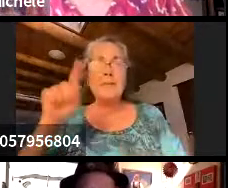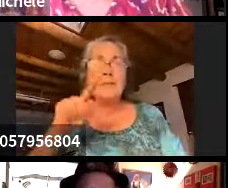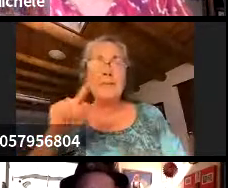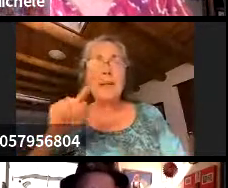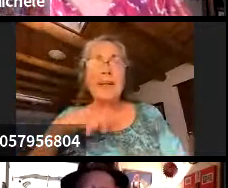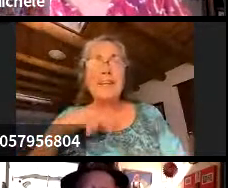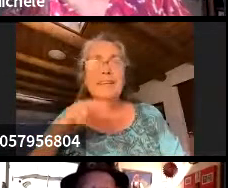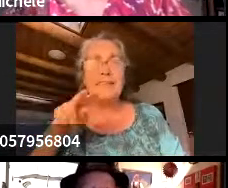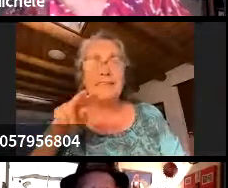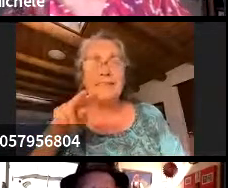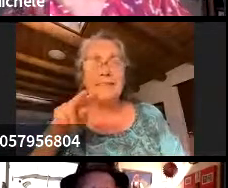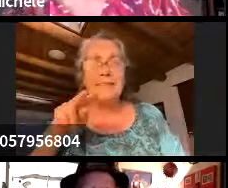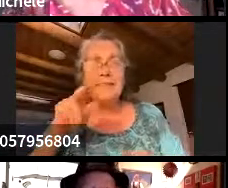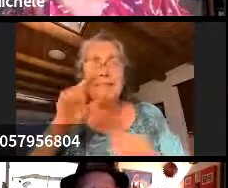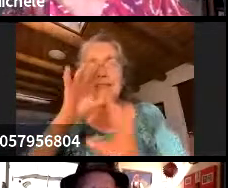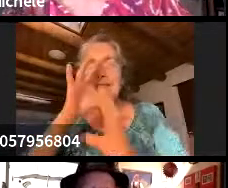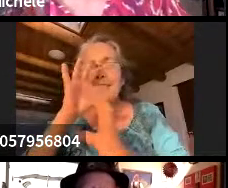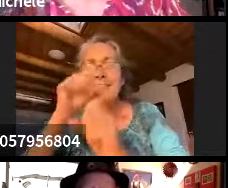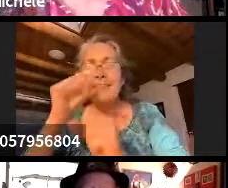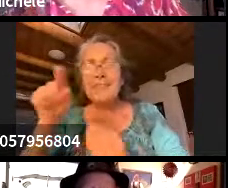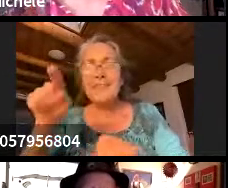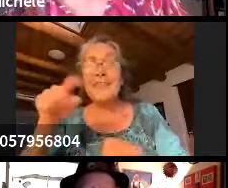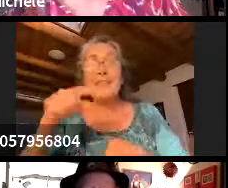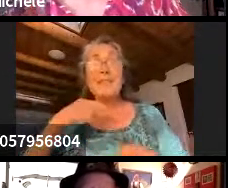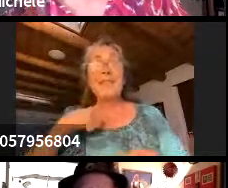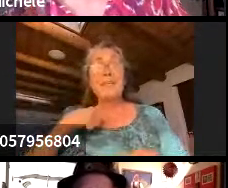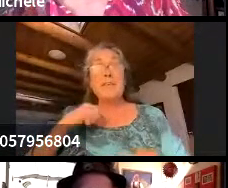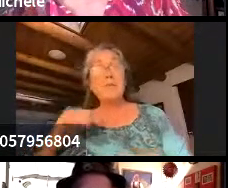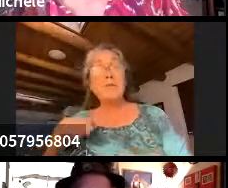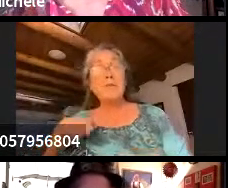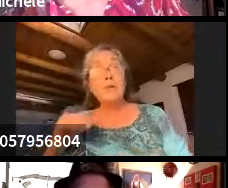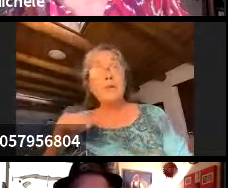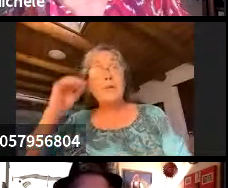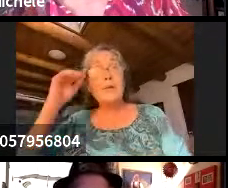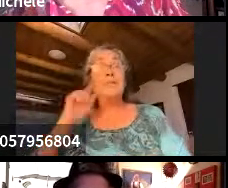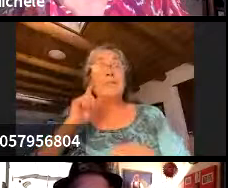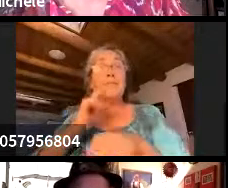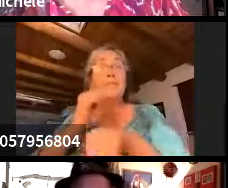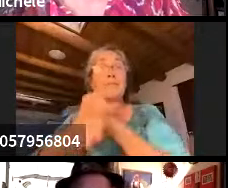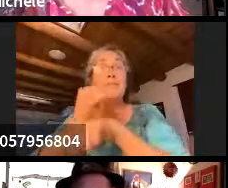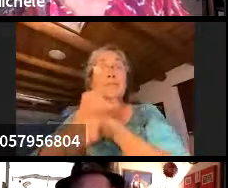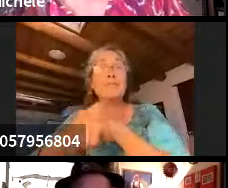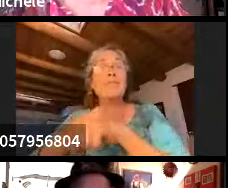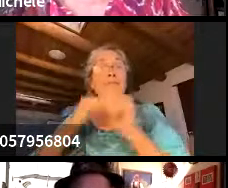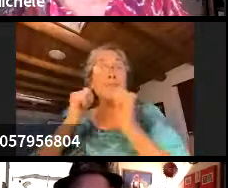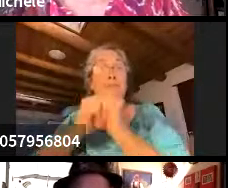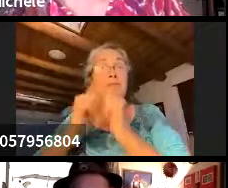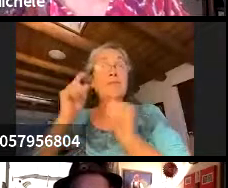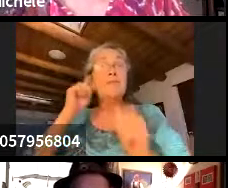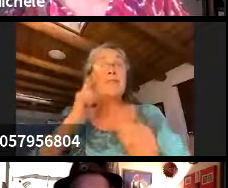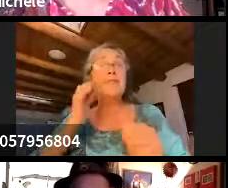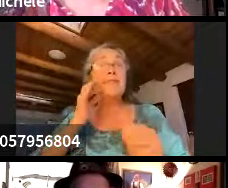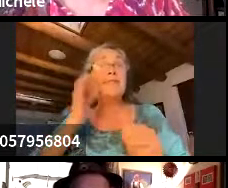fascinated with her. I mean, as a Native American deaf woman from Arizona, um,